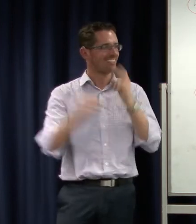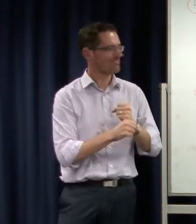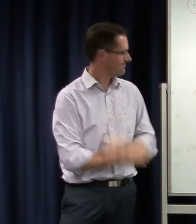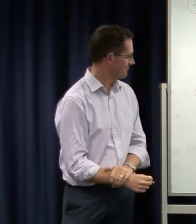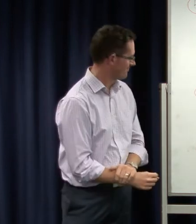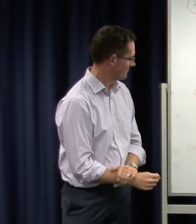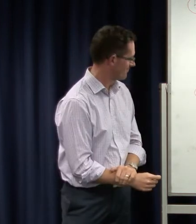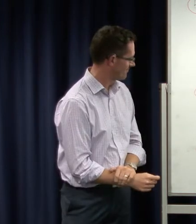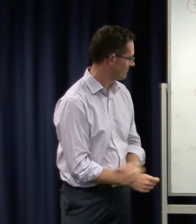Anne said a deaf club.